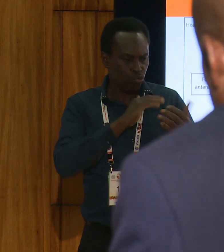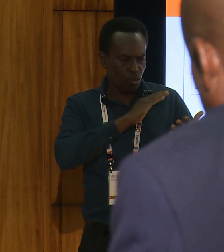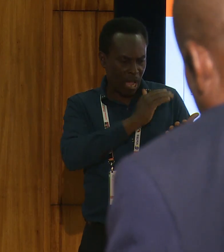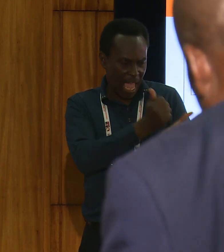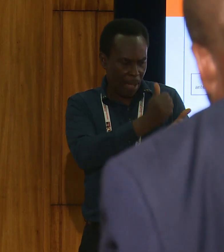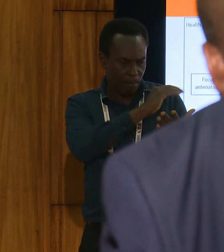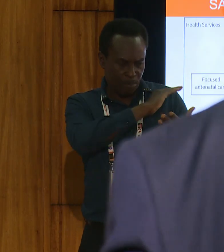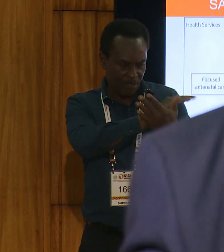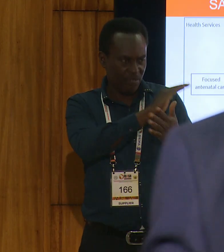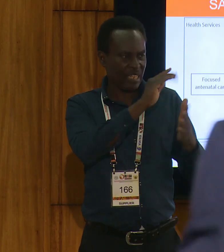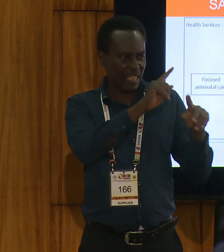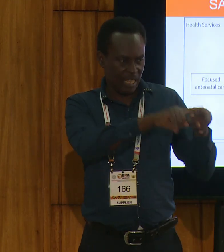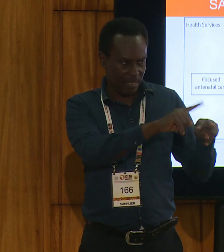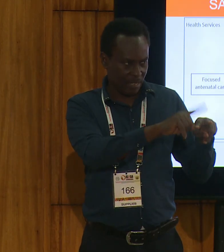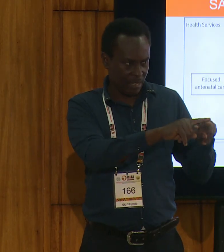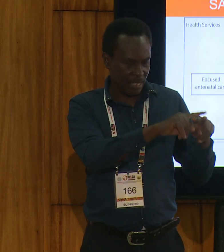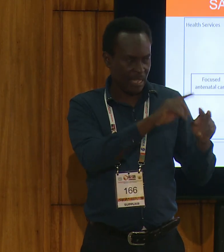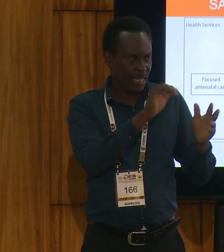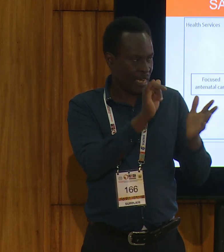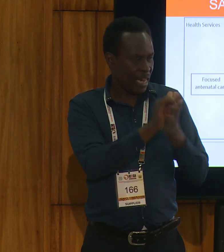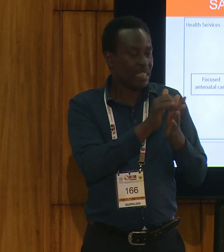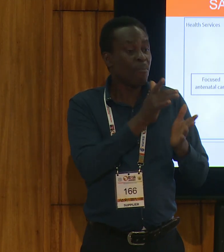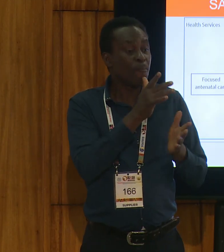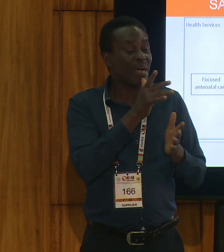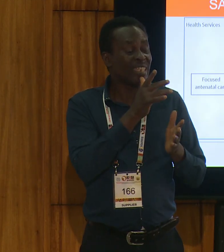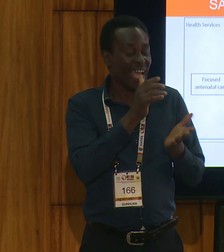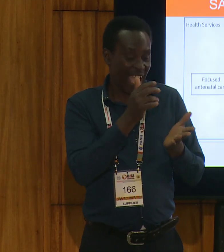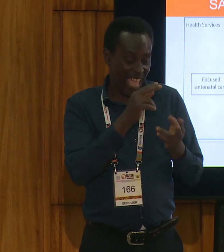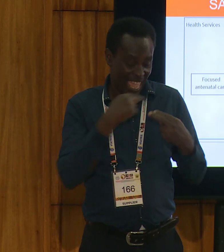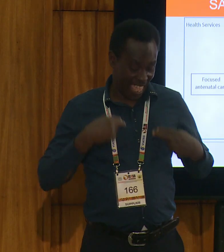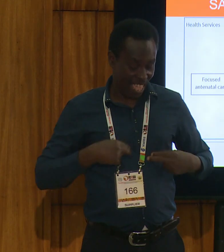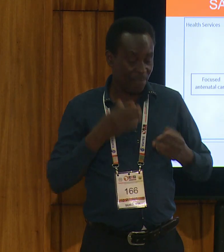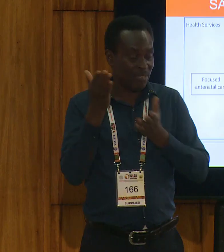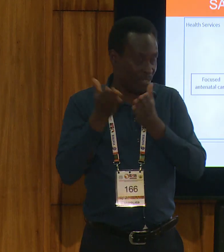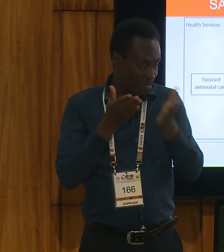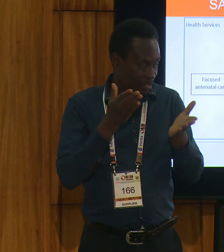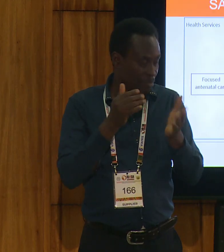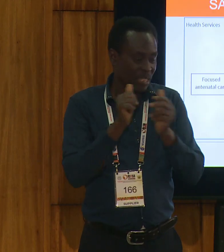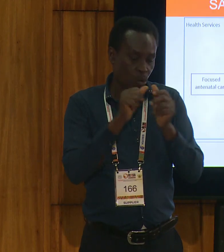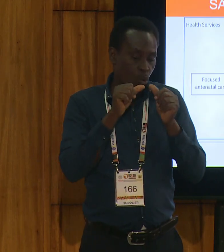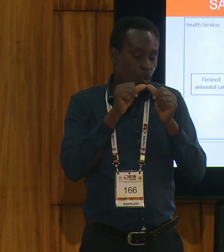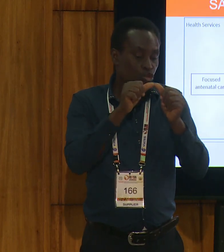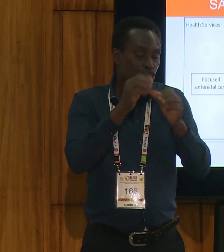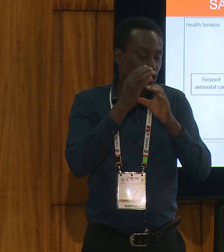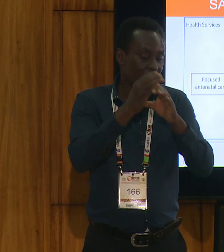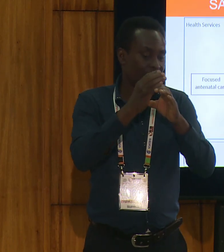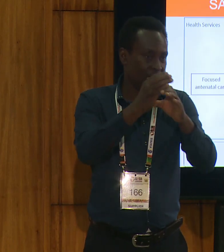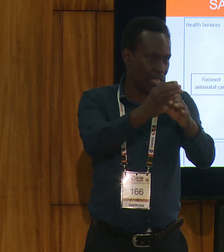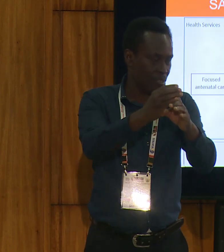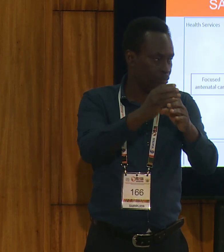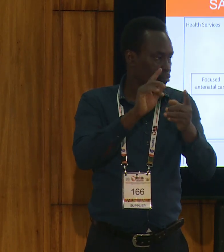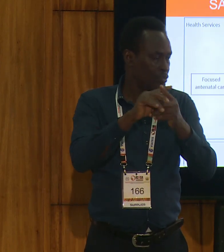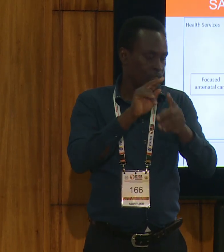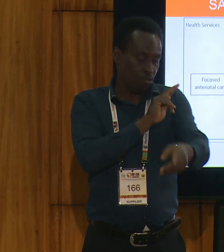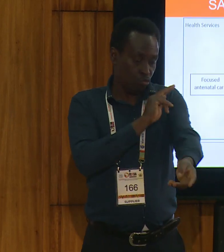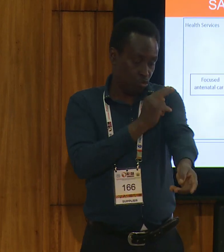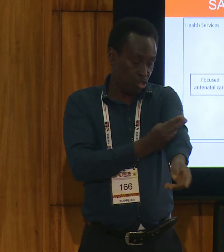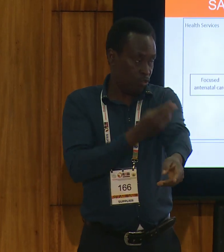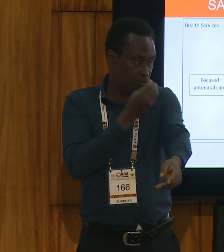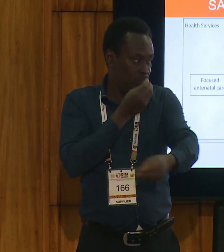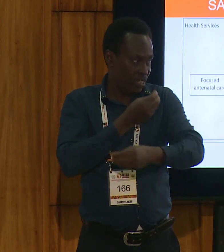prevention information and maternal health services, and then continuity of care. We provide nutrition